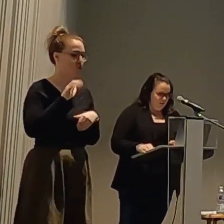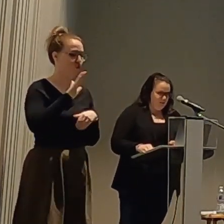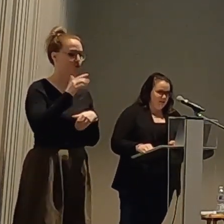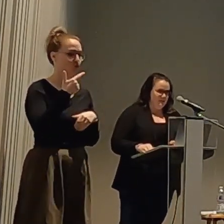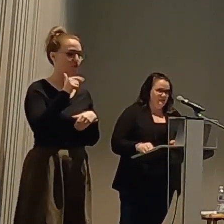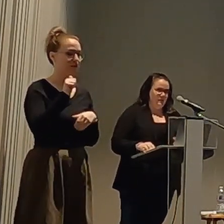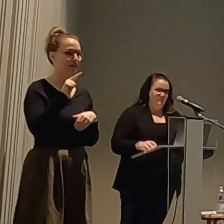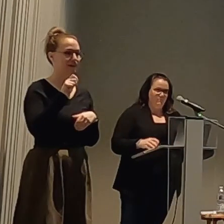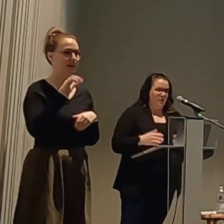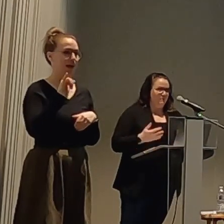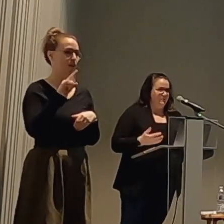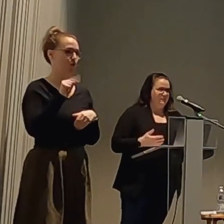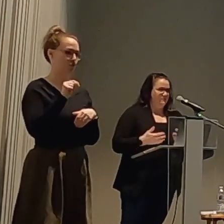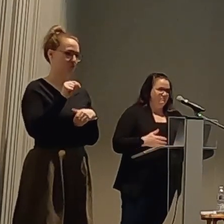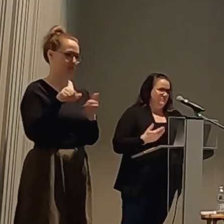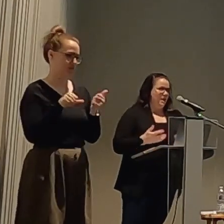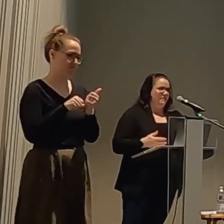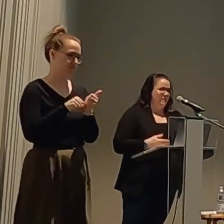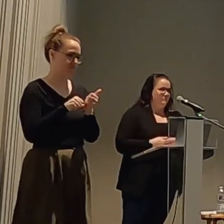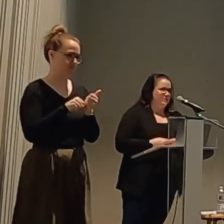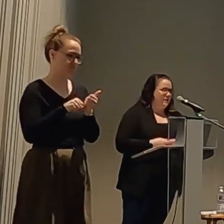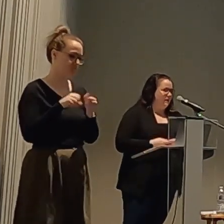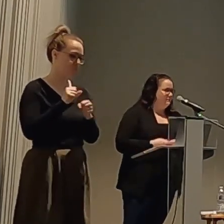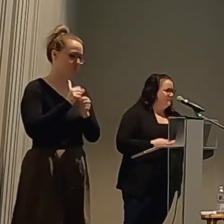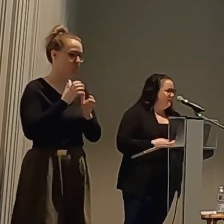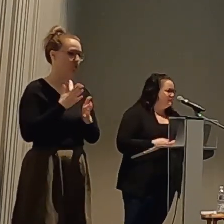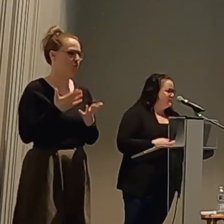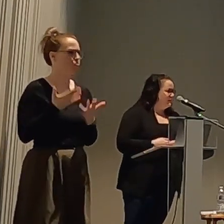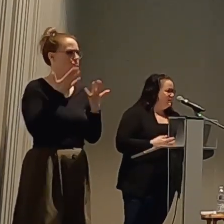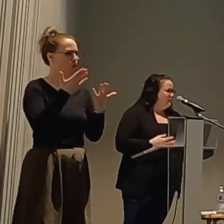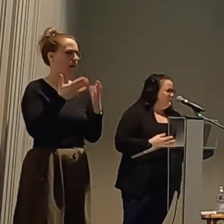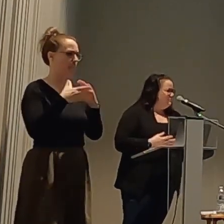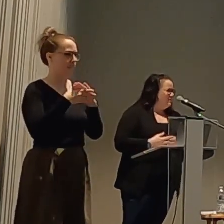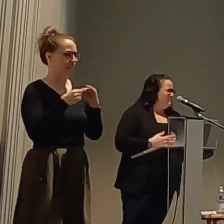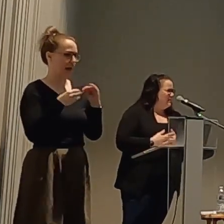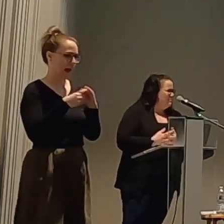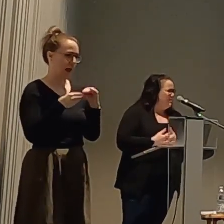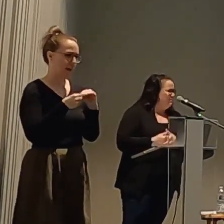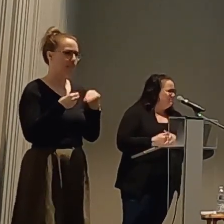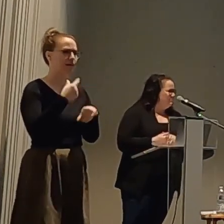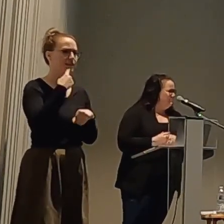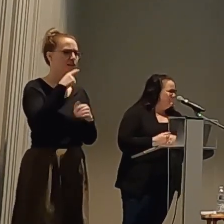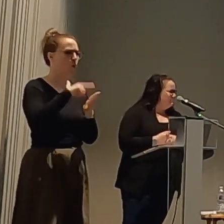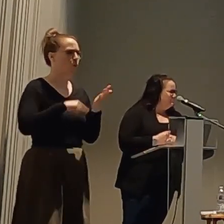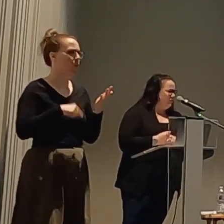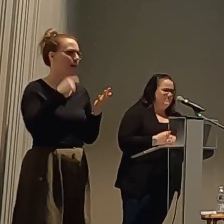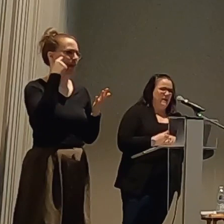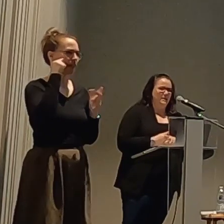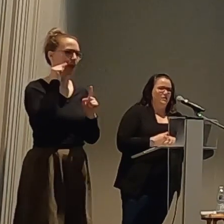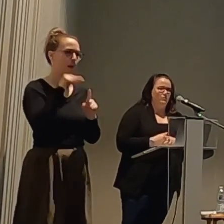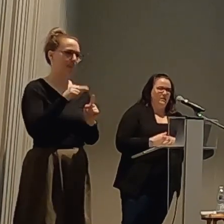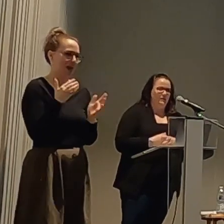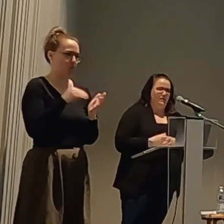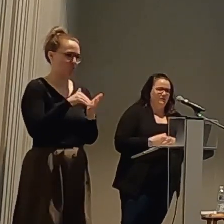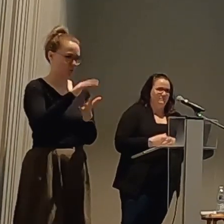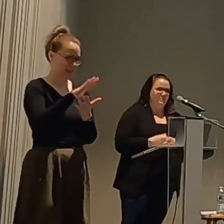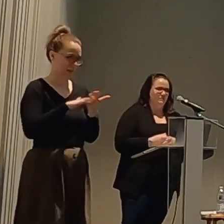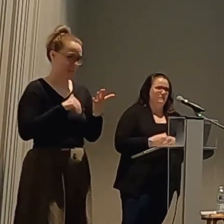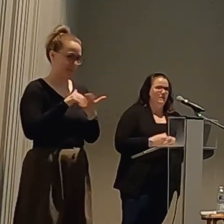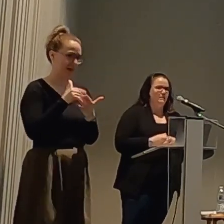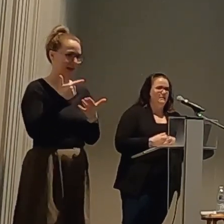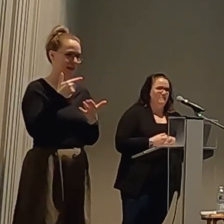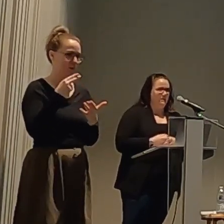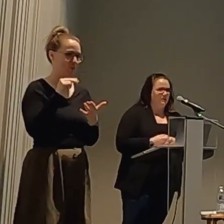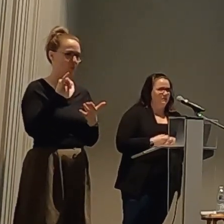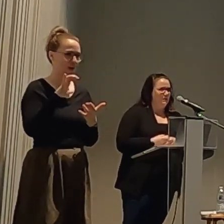gallerist just brought up this comment one day, and he said, "What do you think about repainting Guernica?